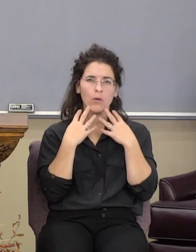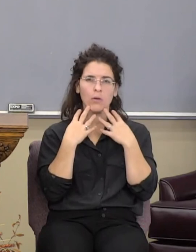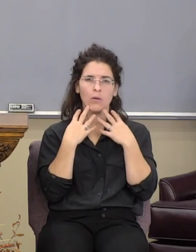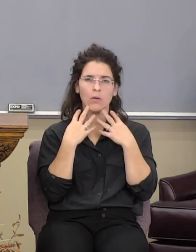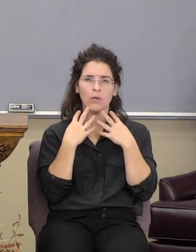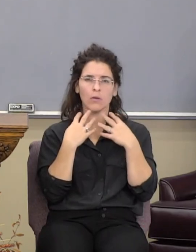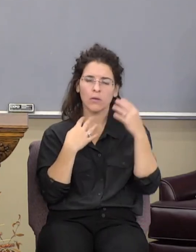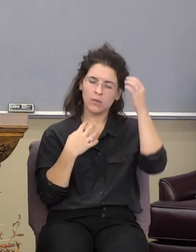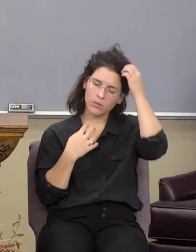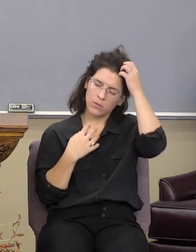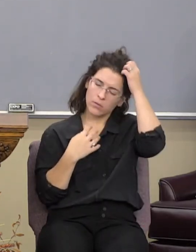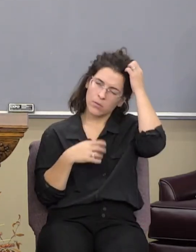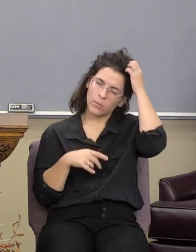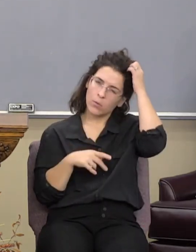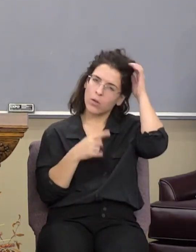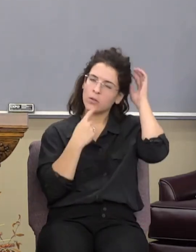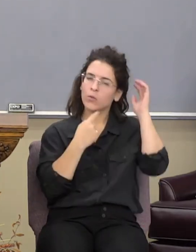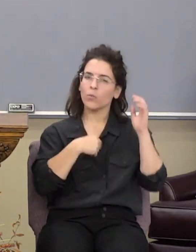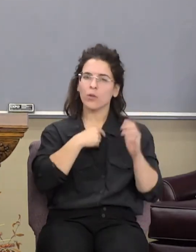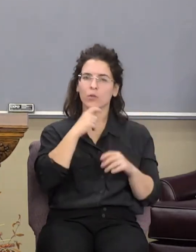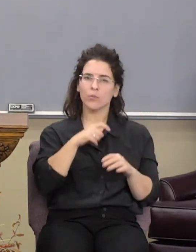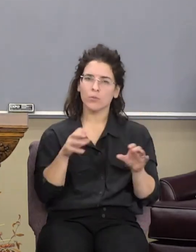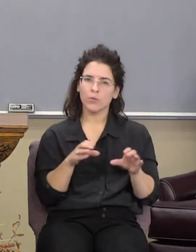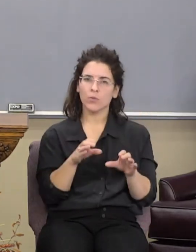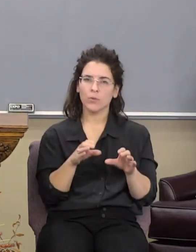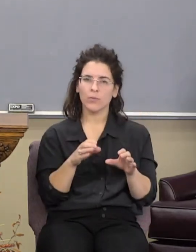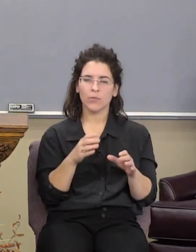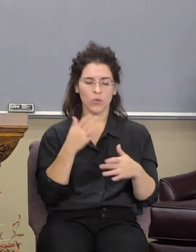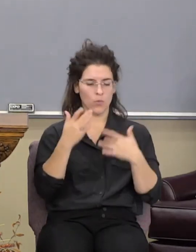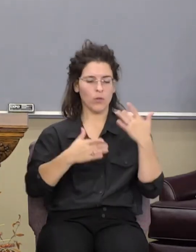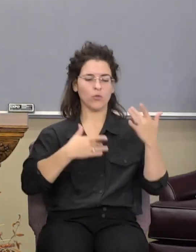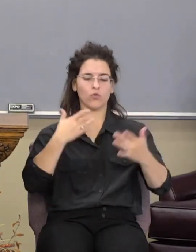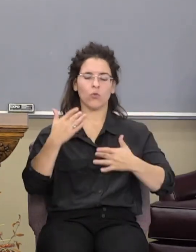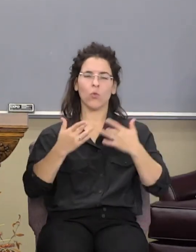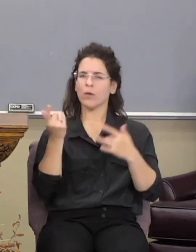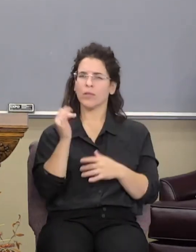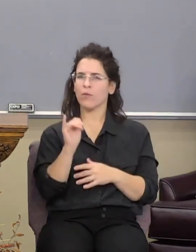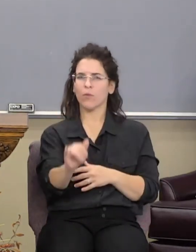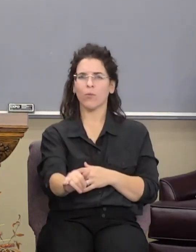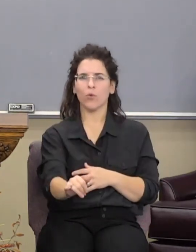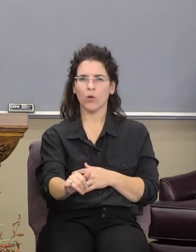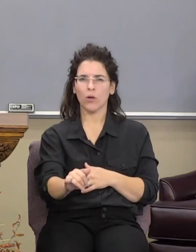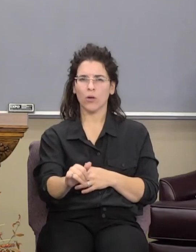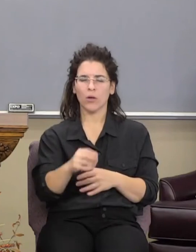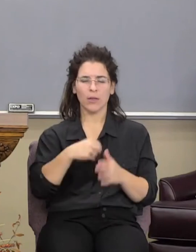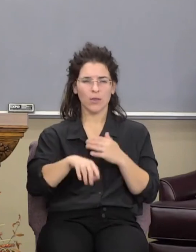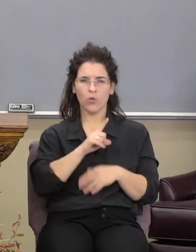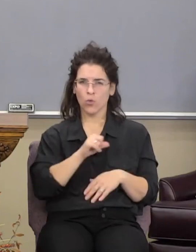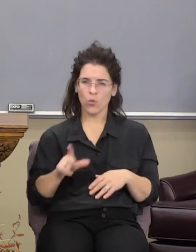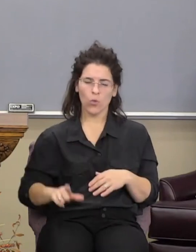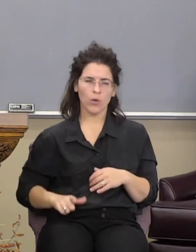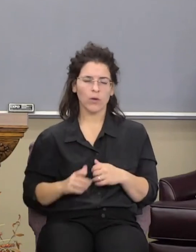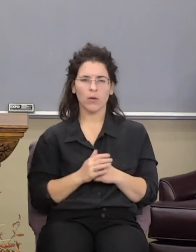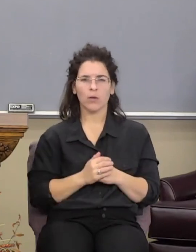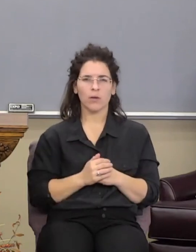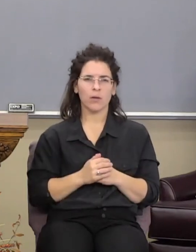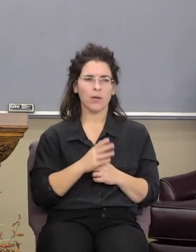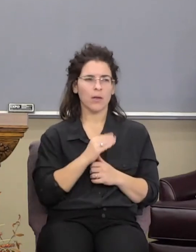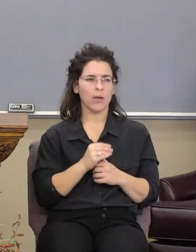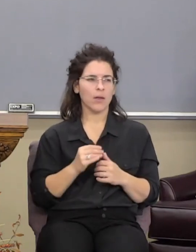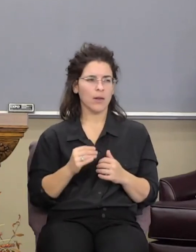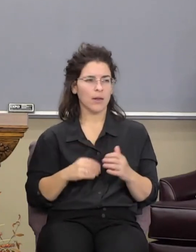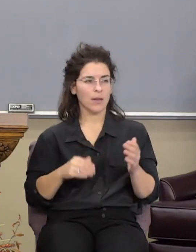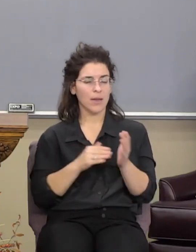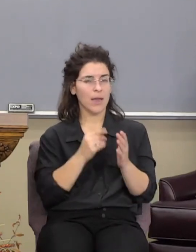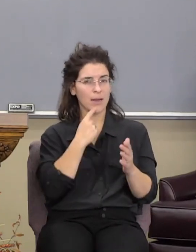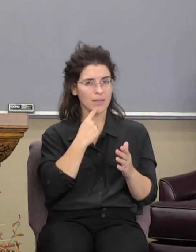You know what Paul says we're supposed to be doing? Rejoice in the Lord. And again